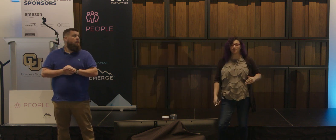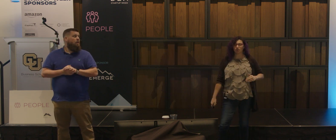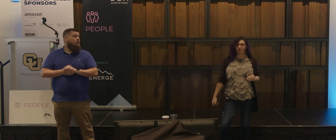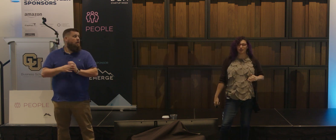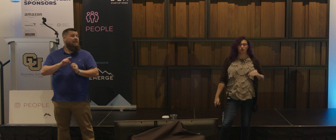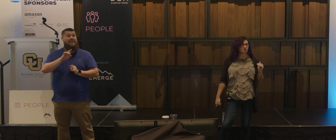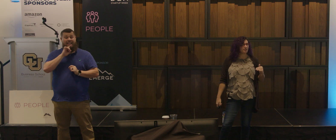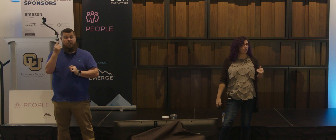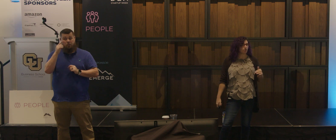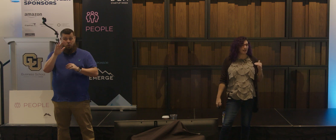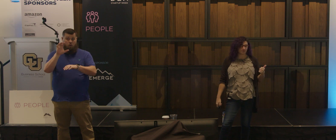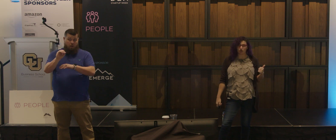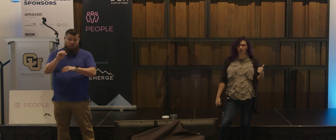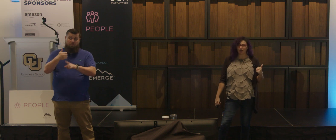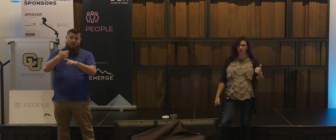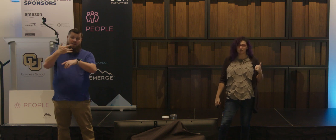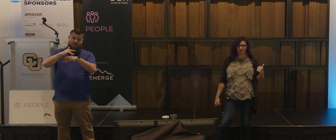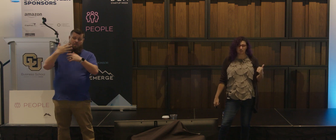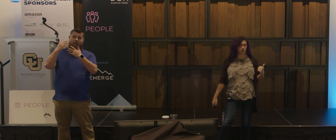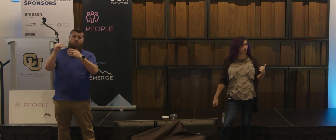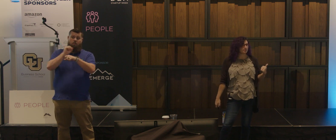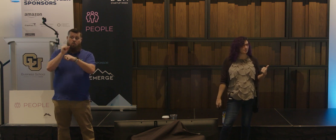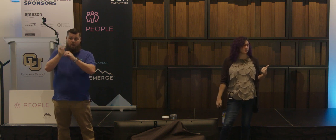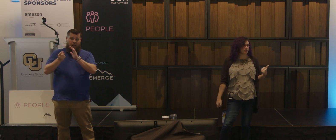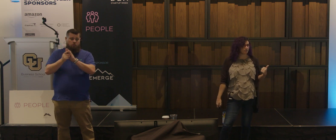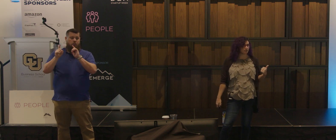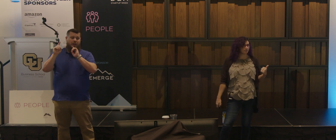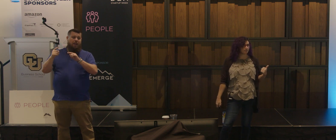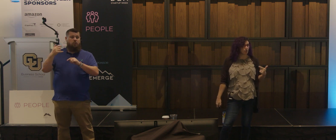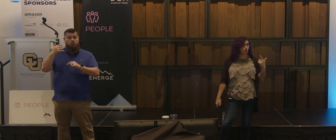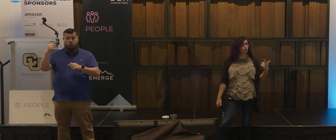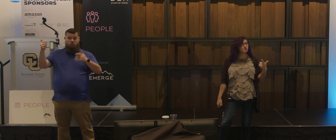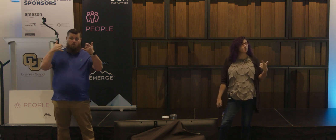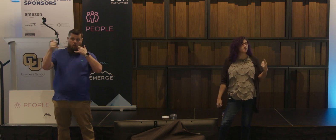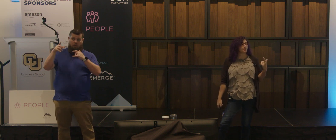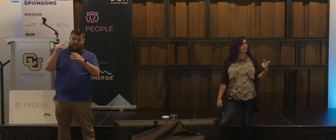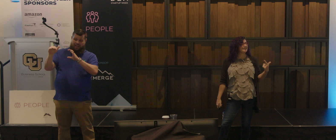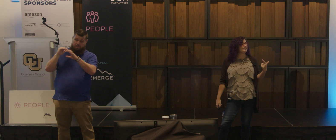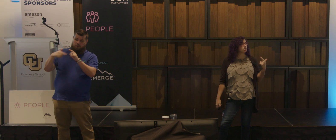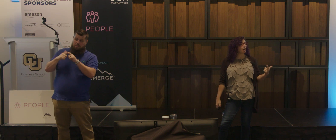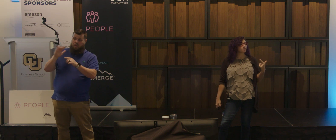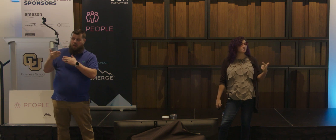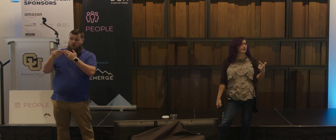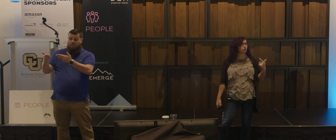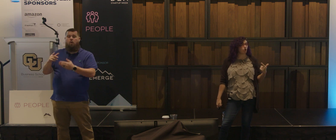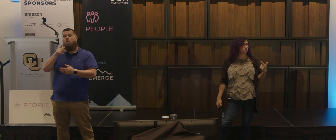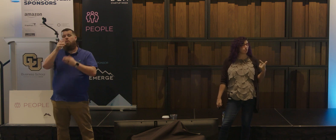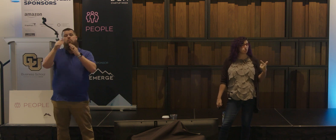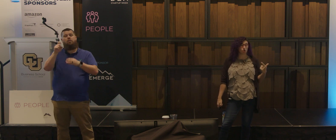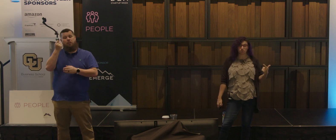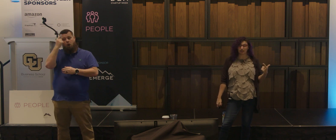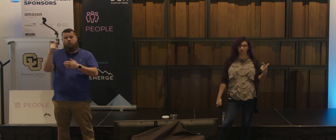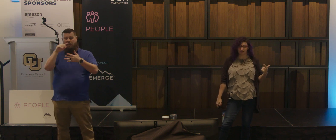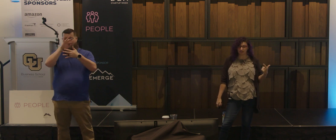is there somebody at your company who is available outside of work hours to answer phone calls and emails about the offer? Who is the person that would need to understand all